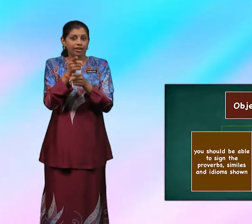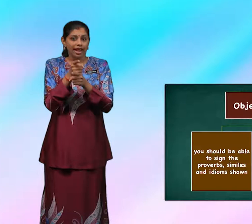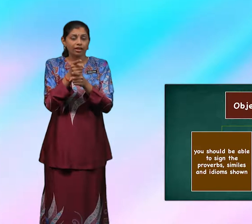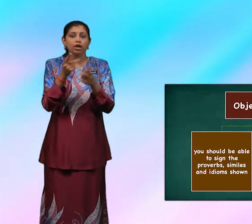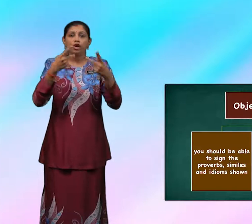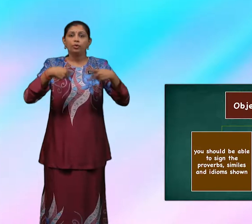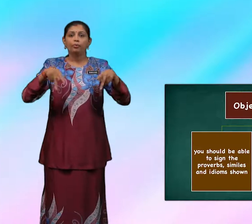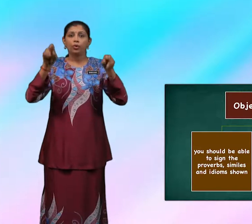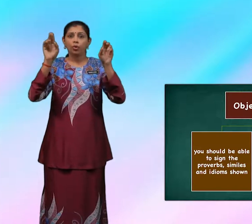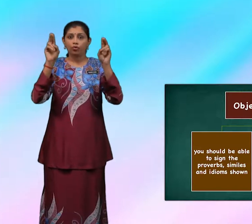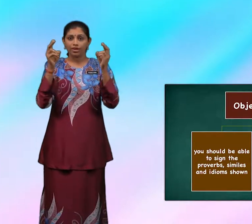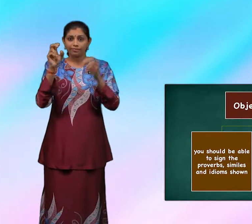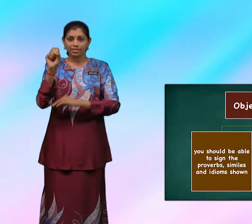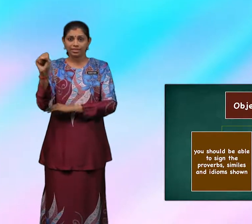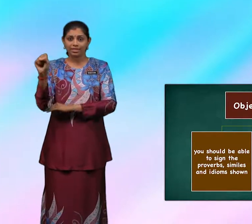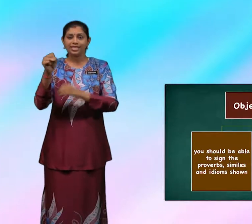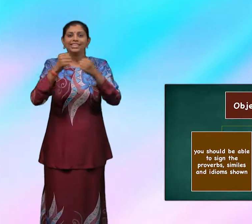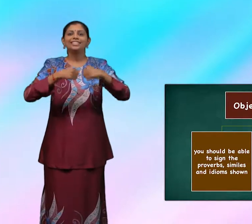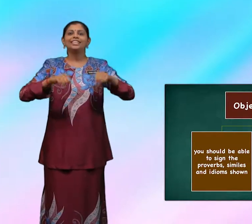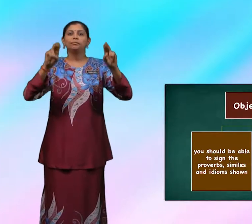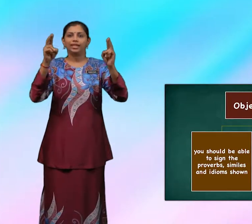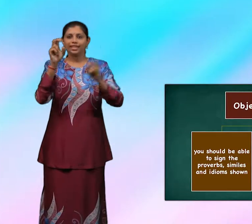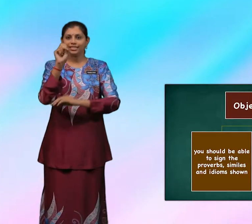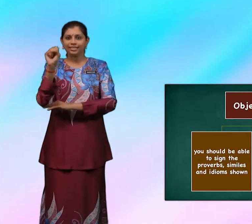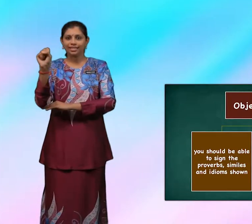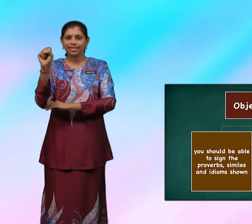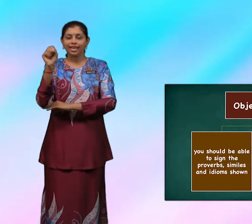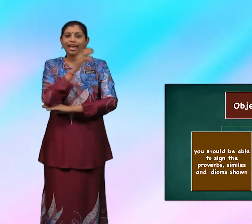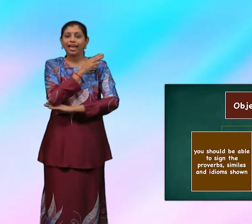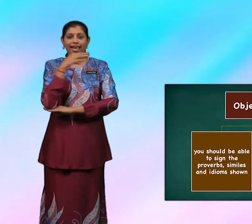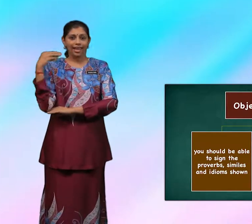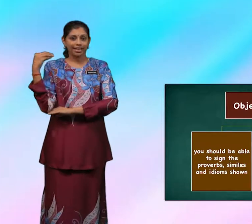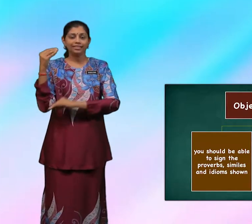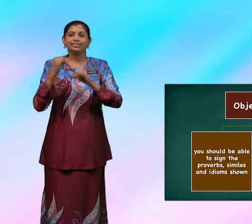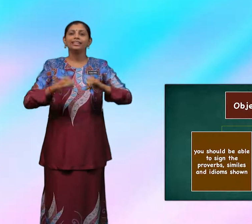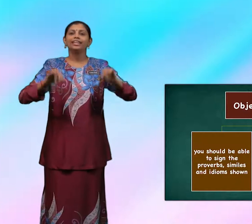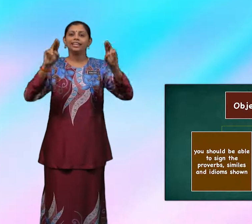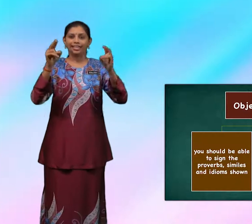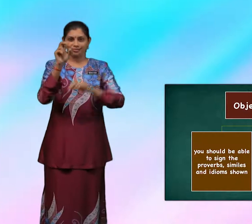correct proverbs, similes, and idioms.